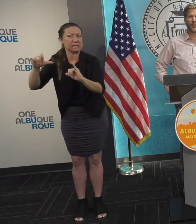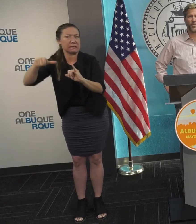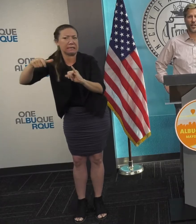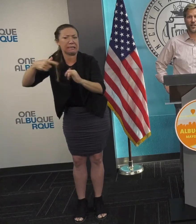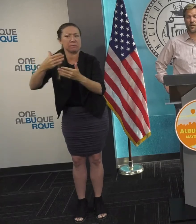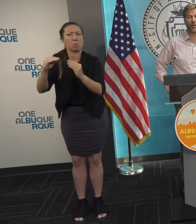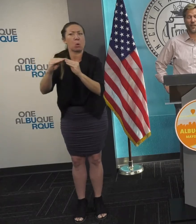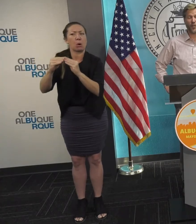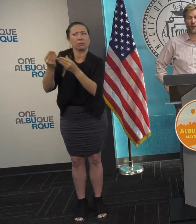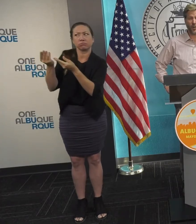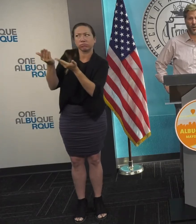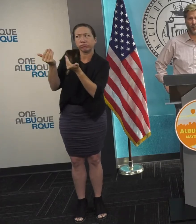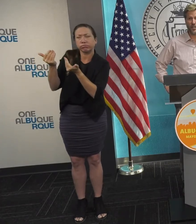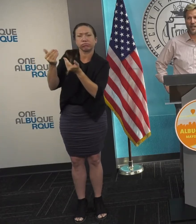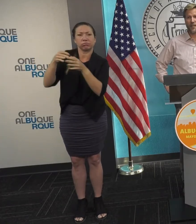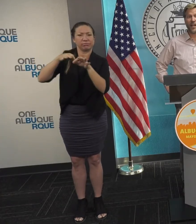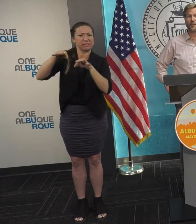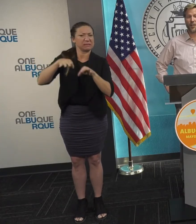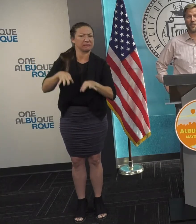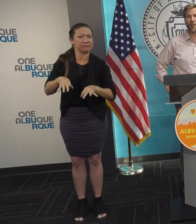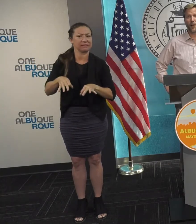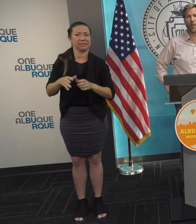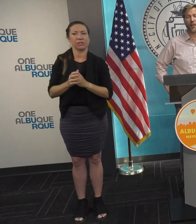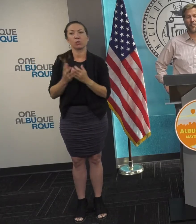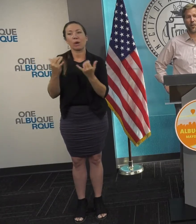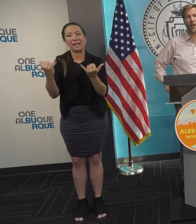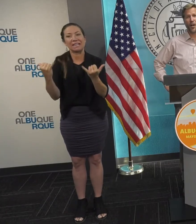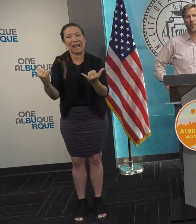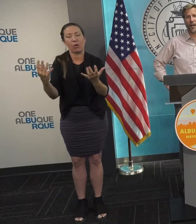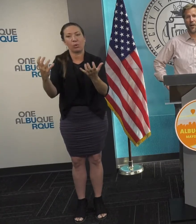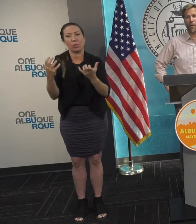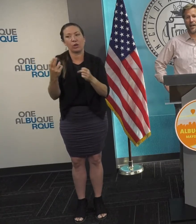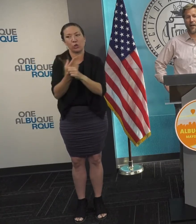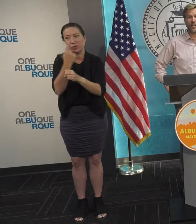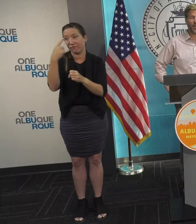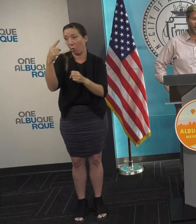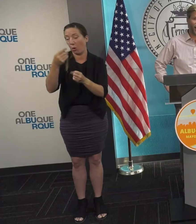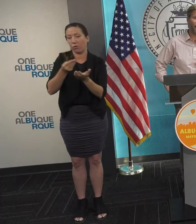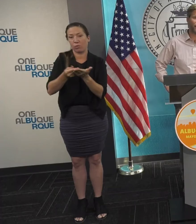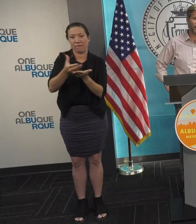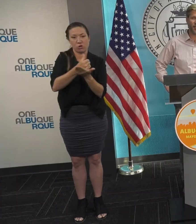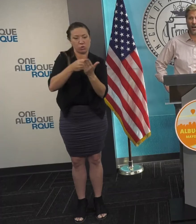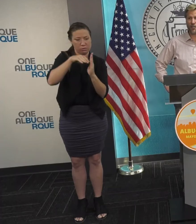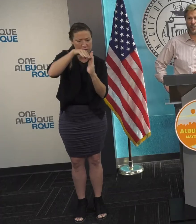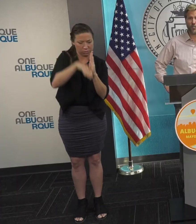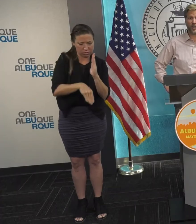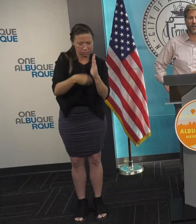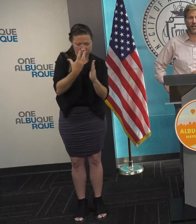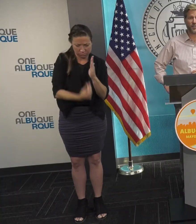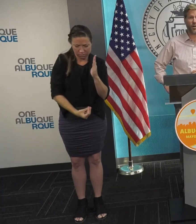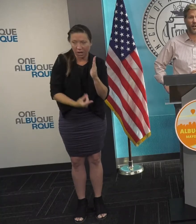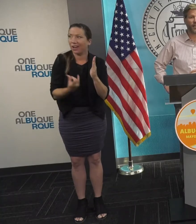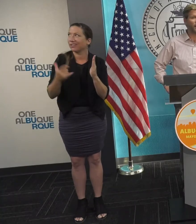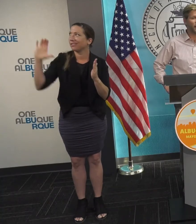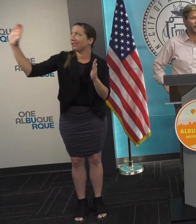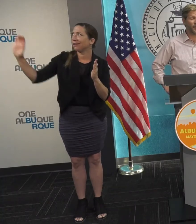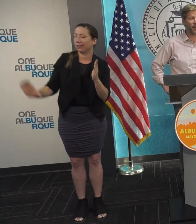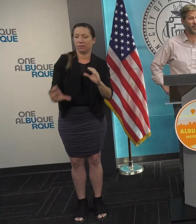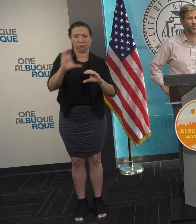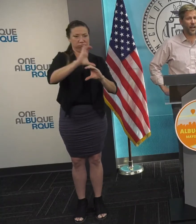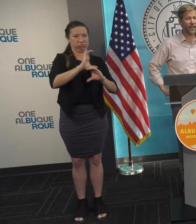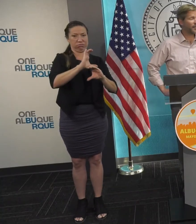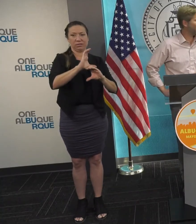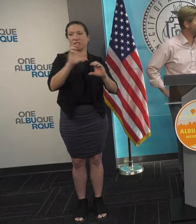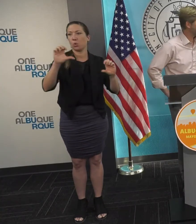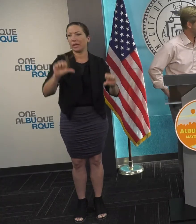we can just use it so we don't have to do furloughs. That's really what we want it for. But I know right now that's been a challenge that Congress is working on as well. Anything